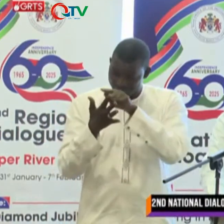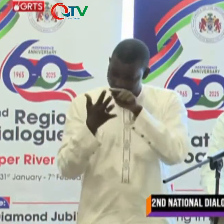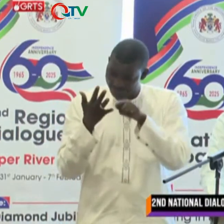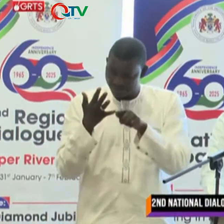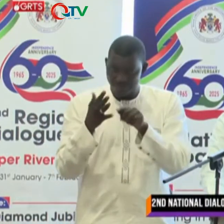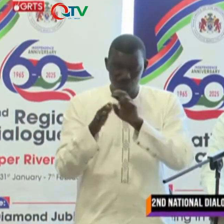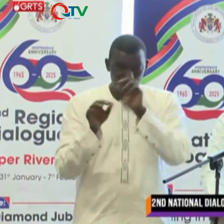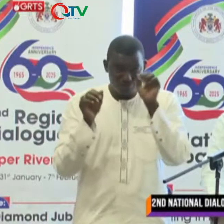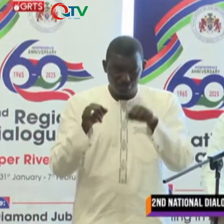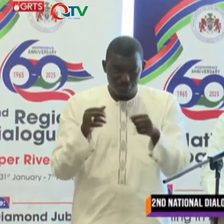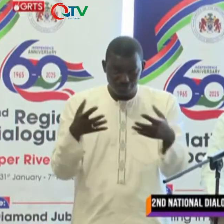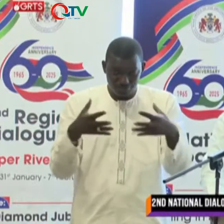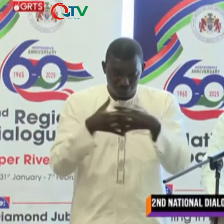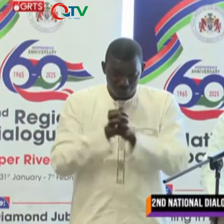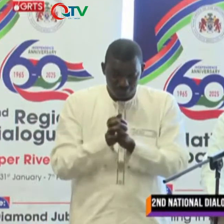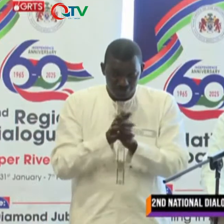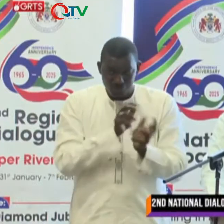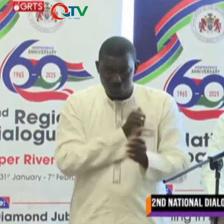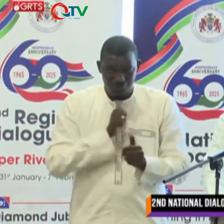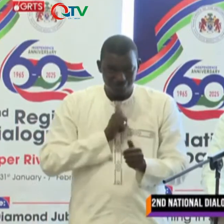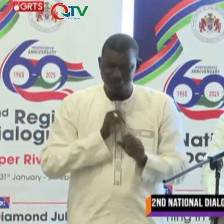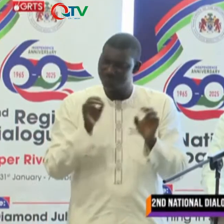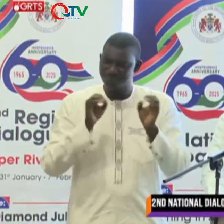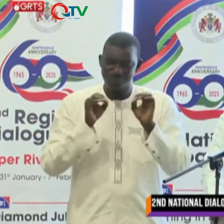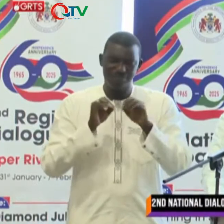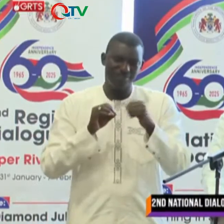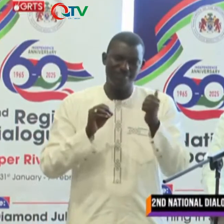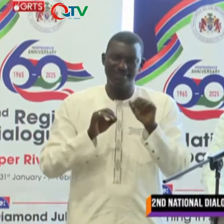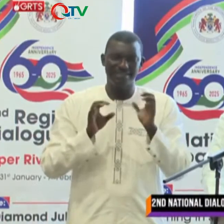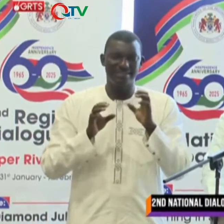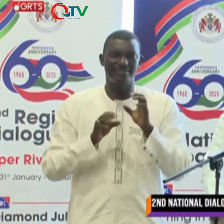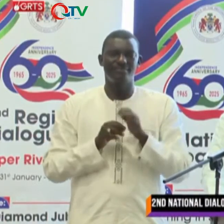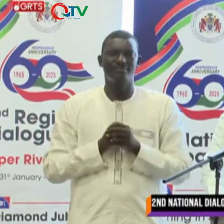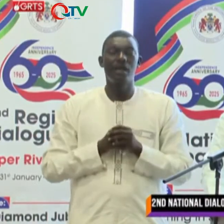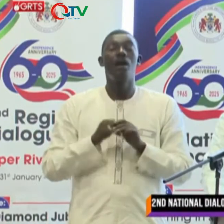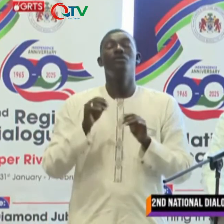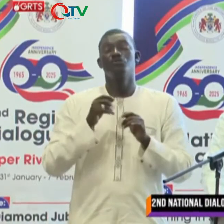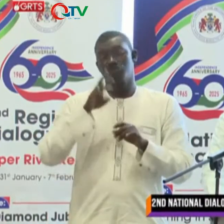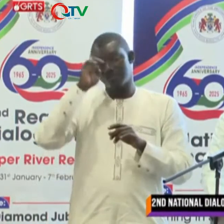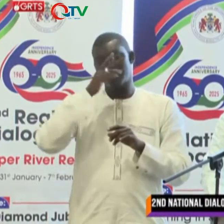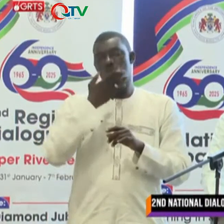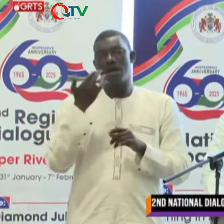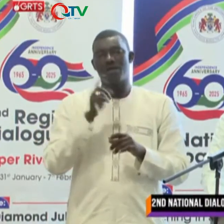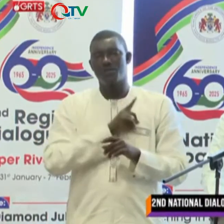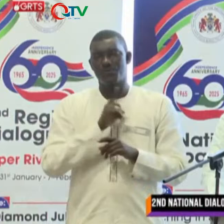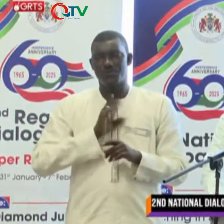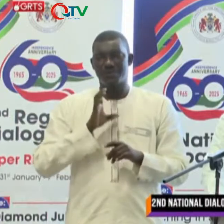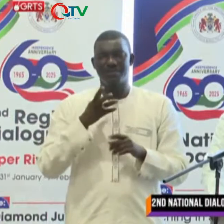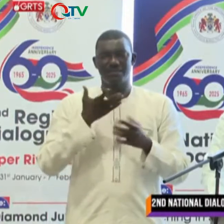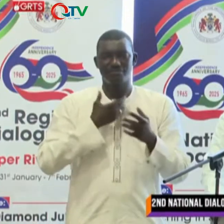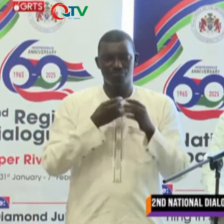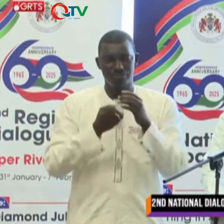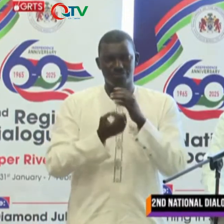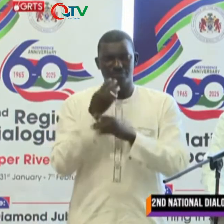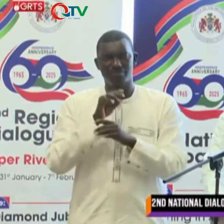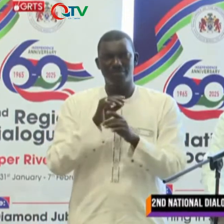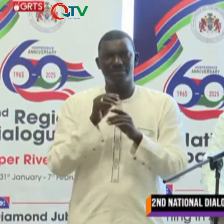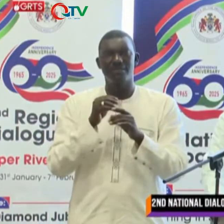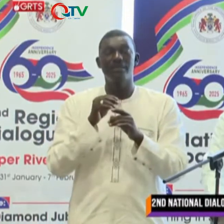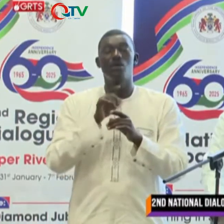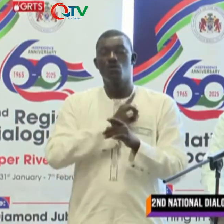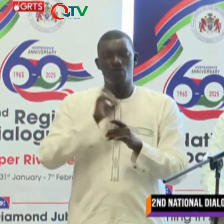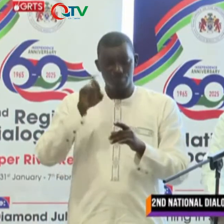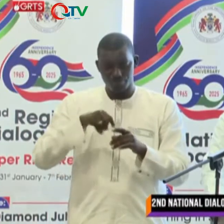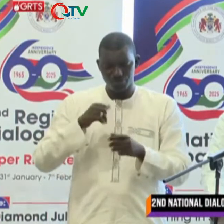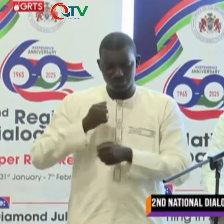us, nothing else can. The focus of our development is obvious. We have to secure